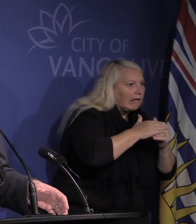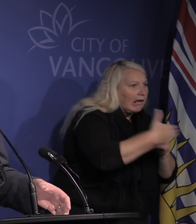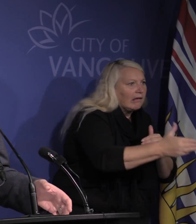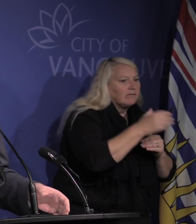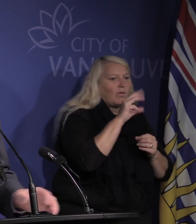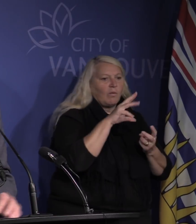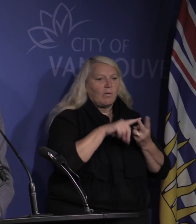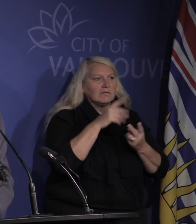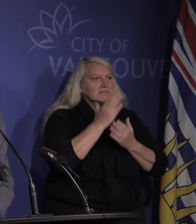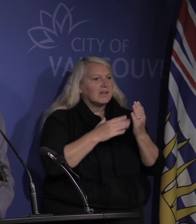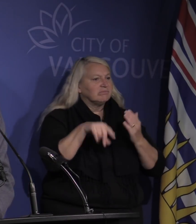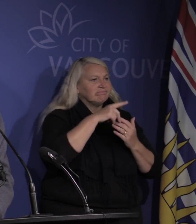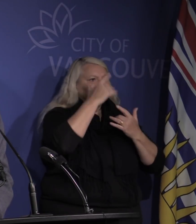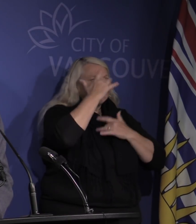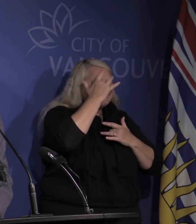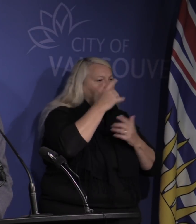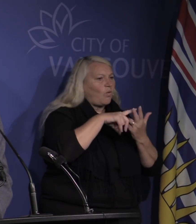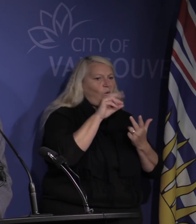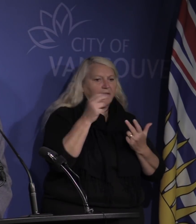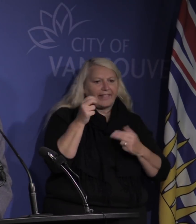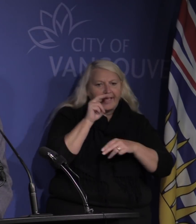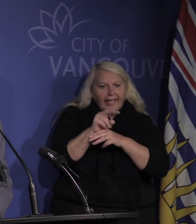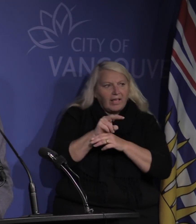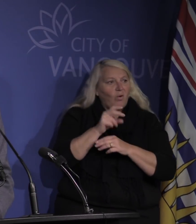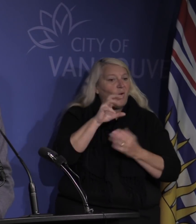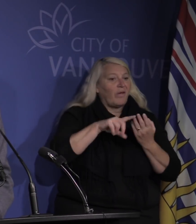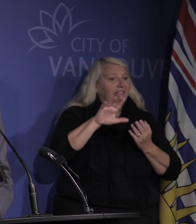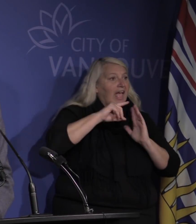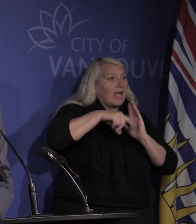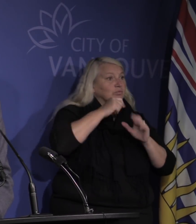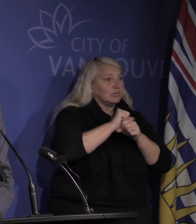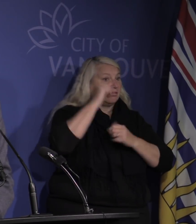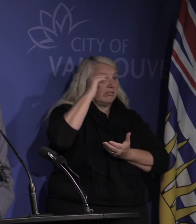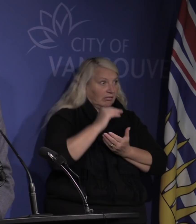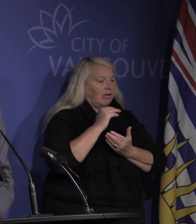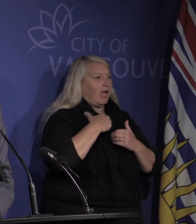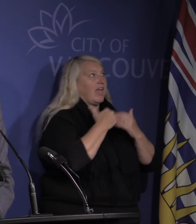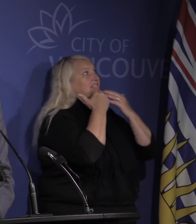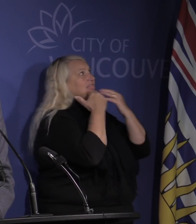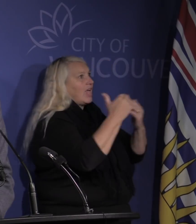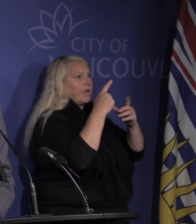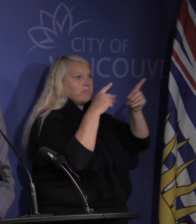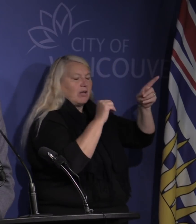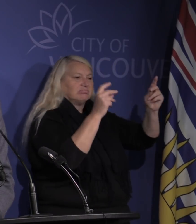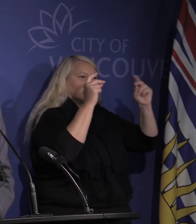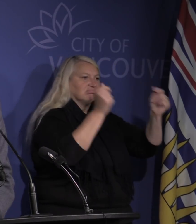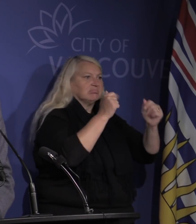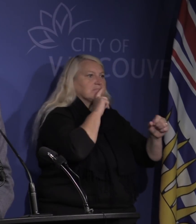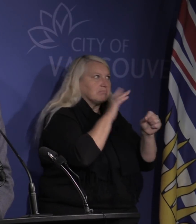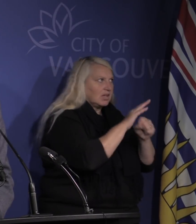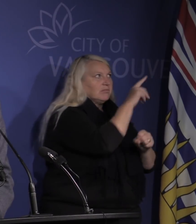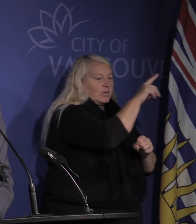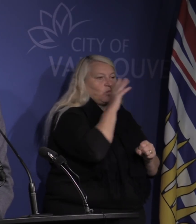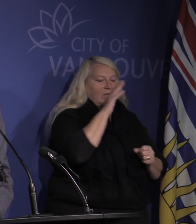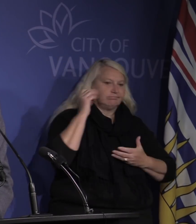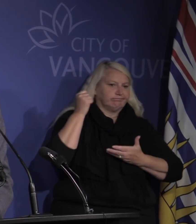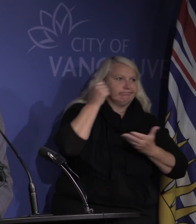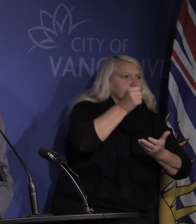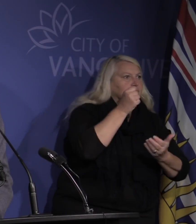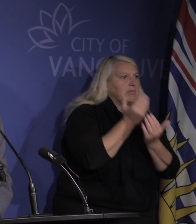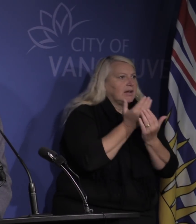because of illness or caregiving or have had their hours reduced. I thank the Prime Minister for his immediate commitment and this unprecedented